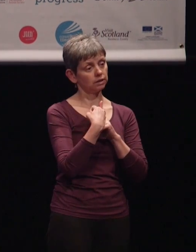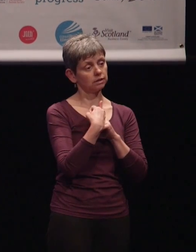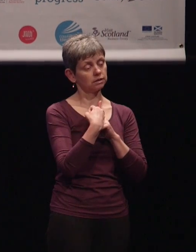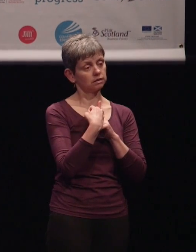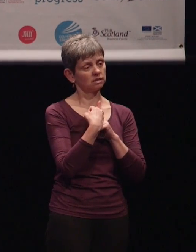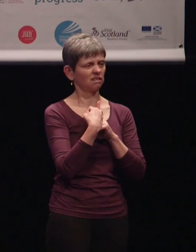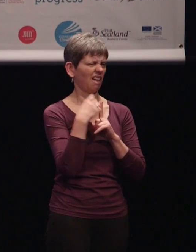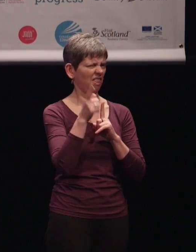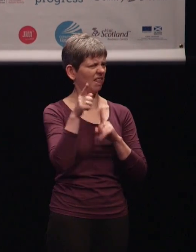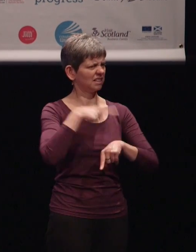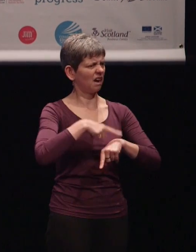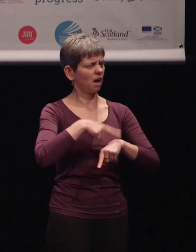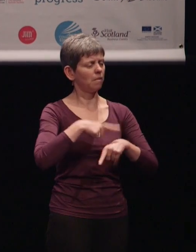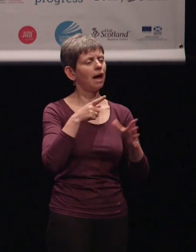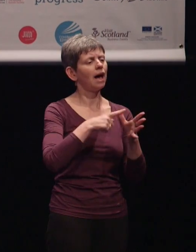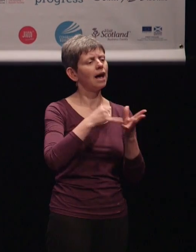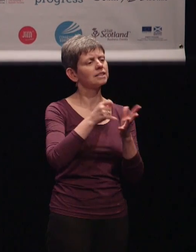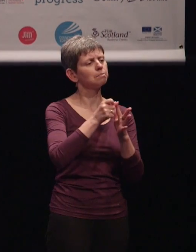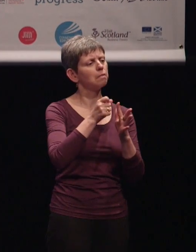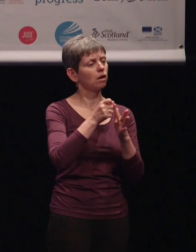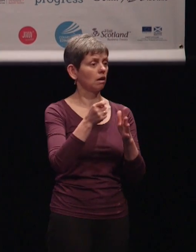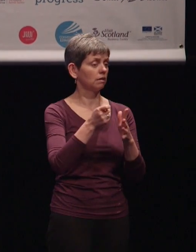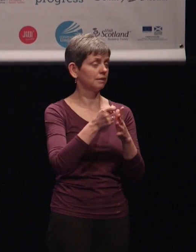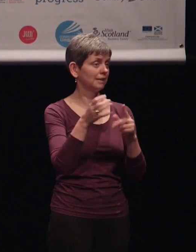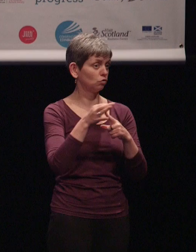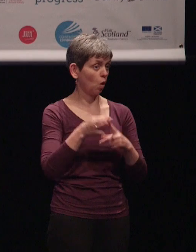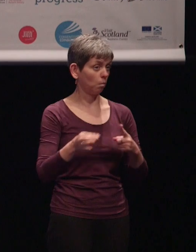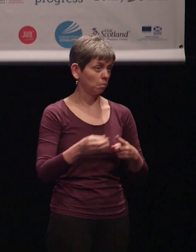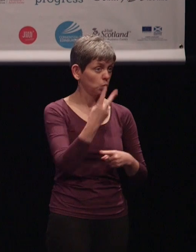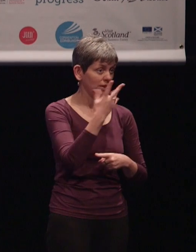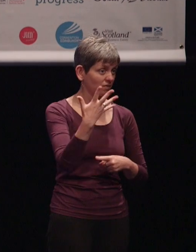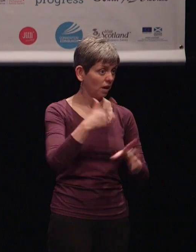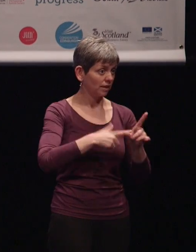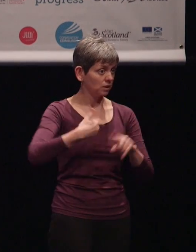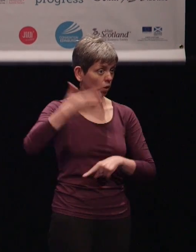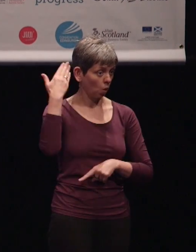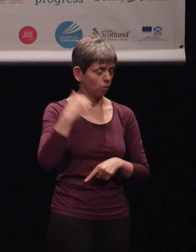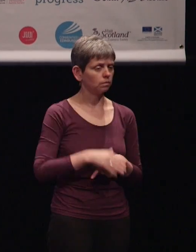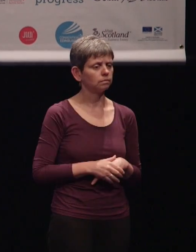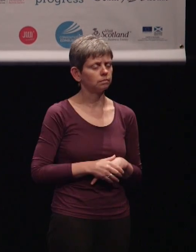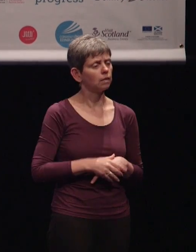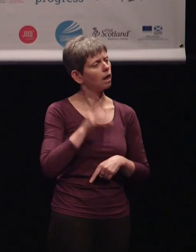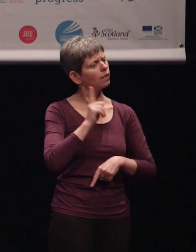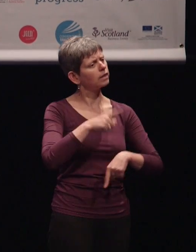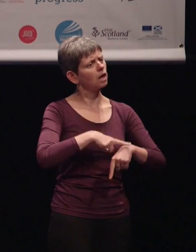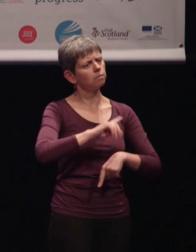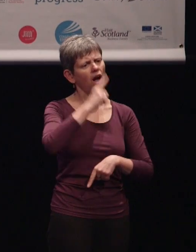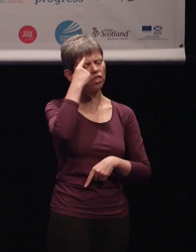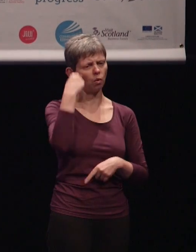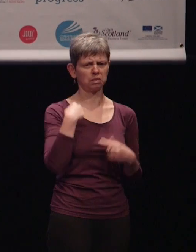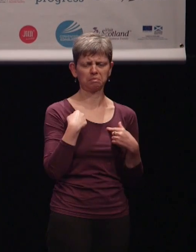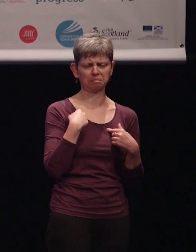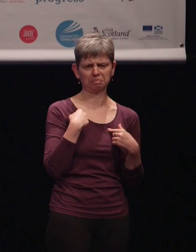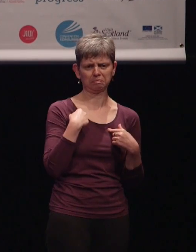back then was called Asperger's syndrome. It was about 25 years ago. At that time, I thought I got it